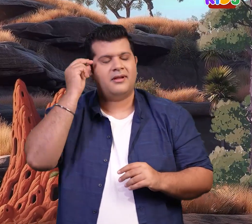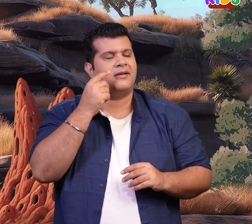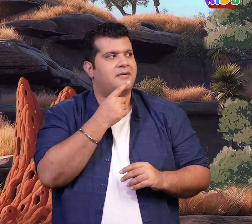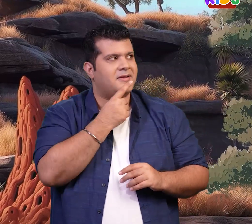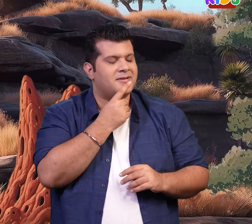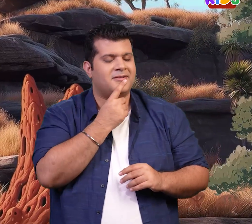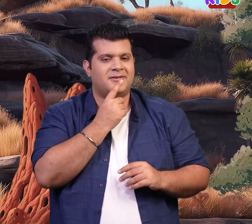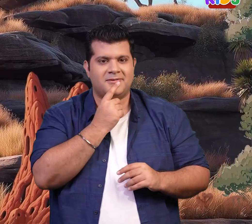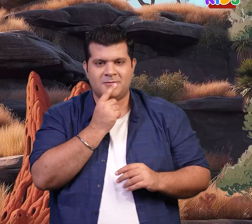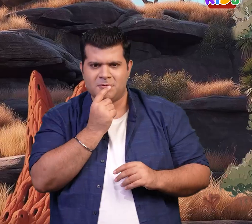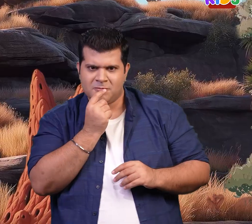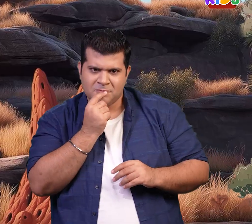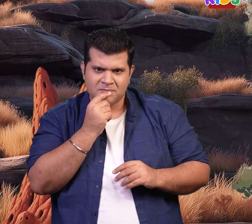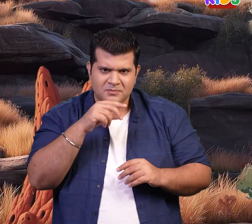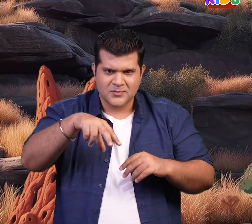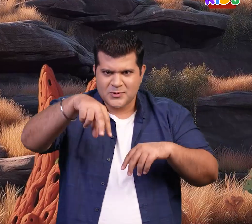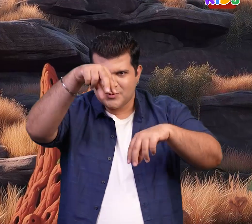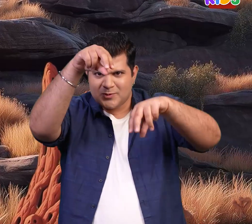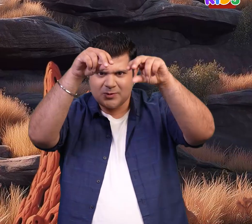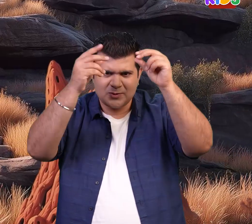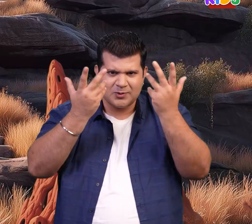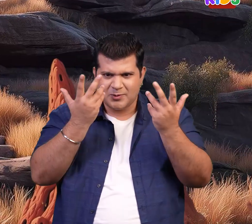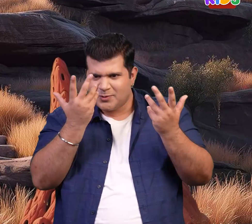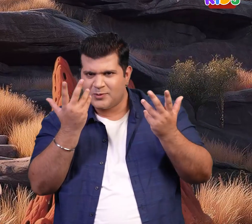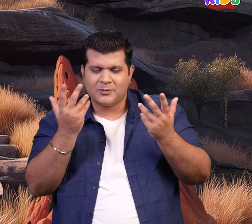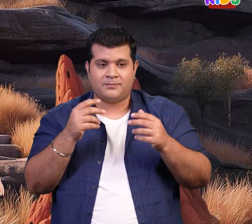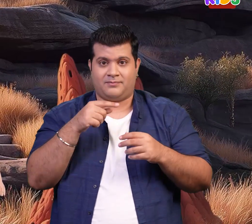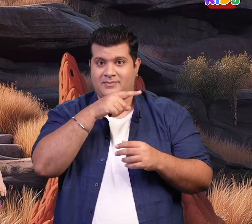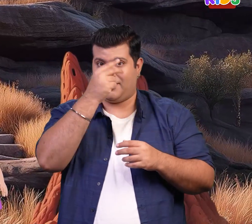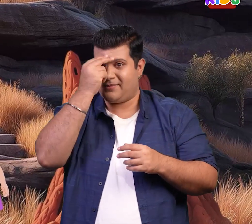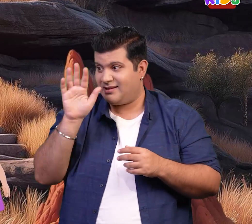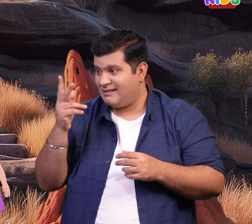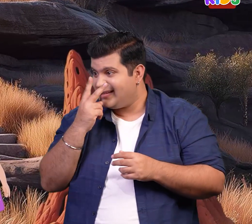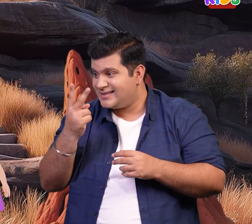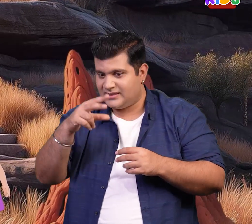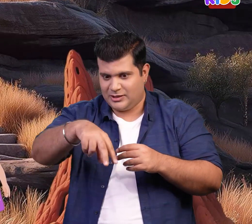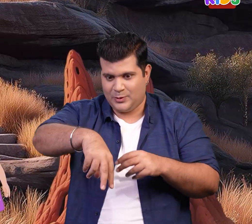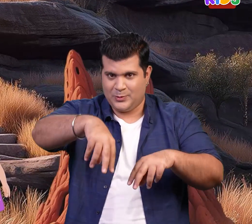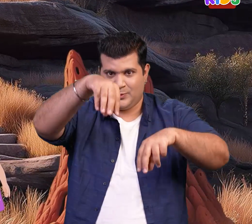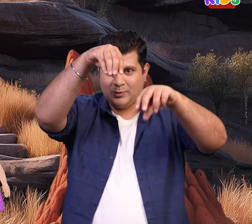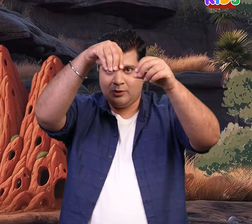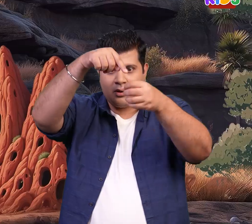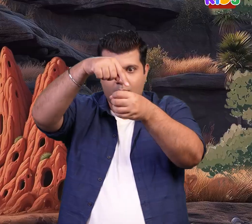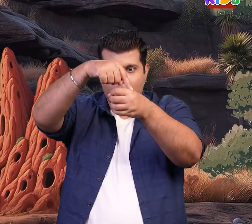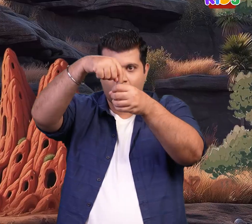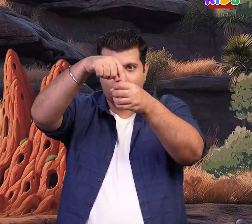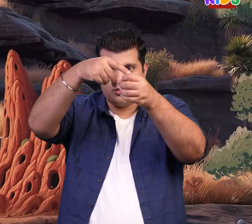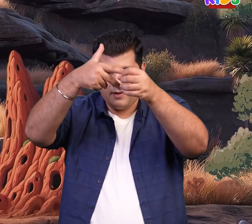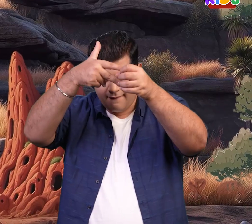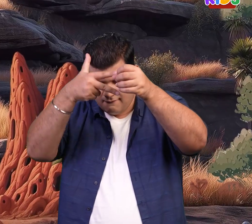As Diya keeps staring at the termite's nest, Megha says, Look, Diya, That hole in the